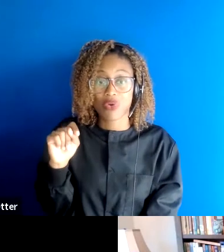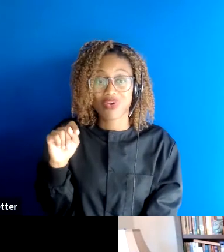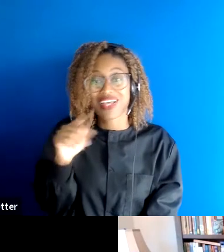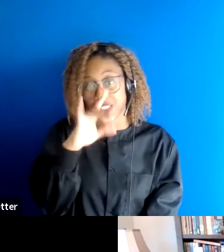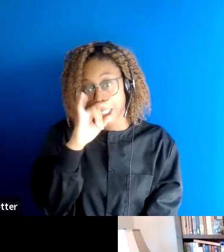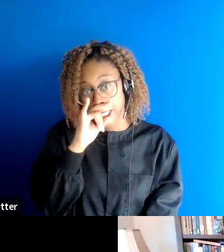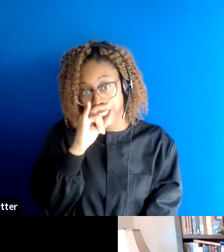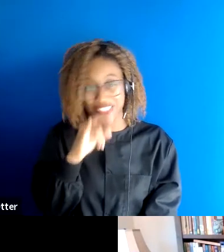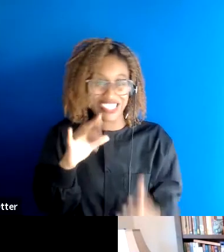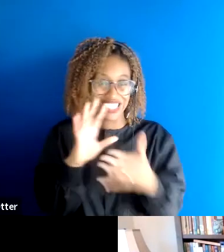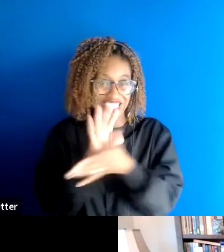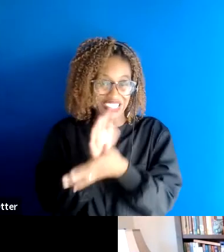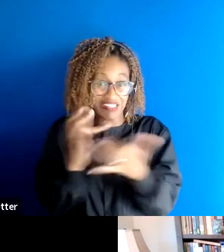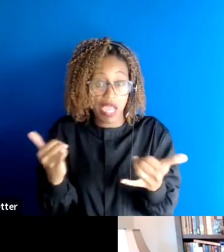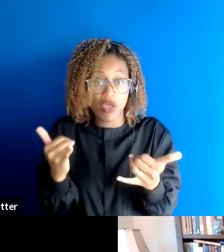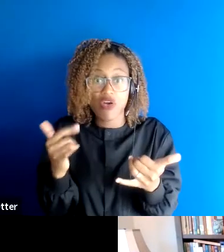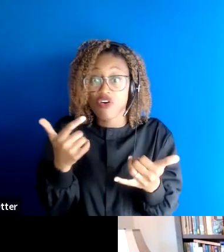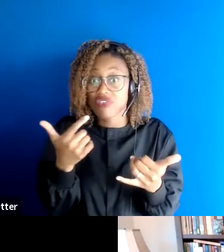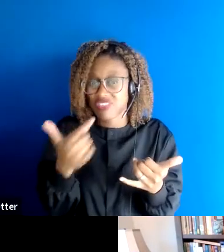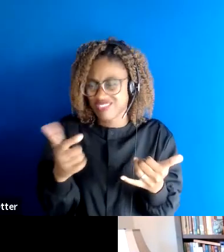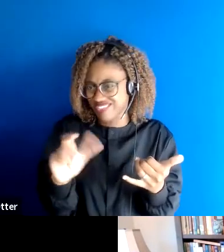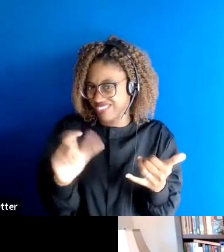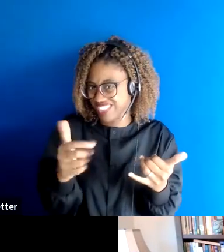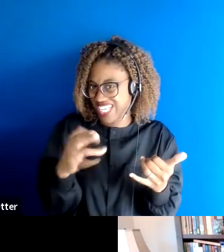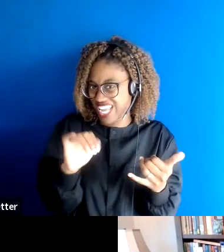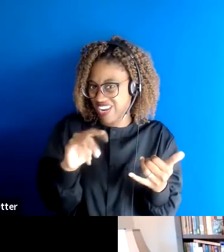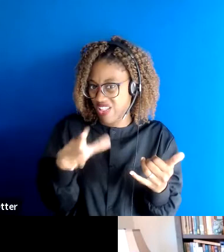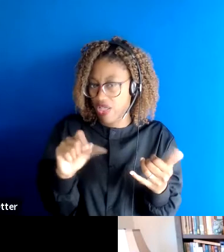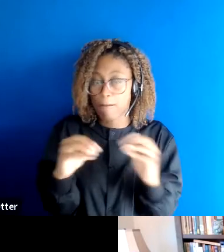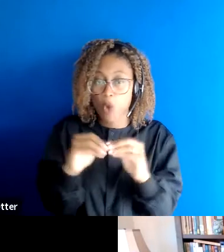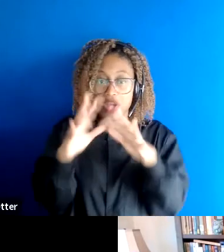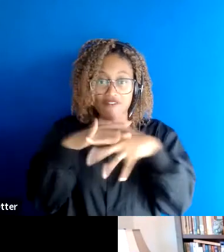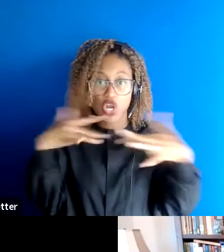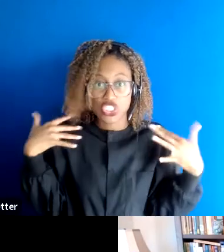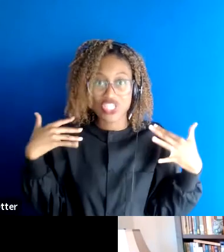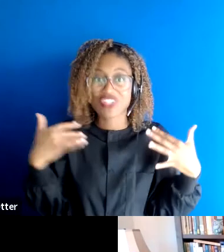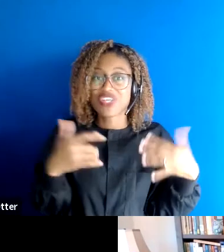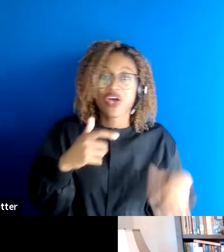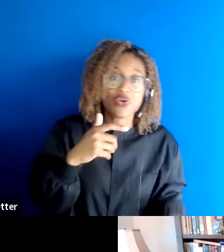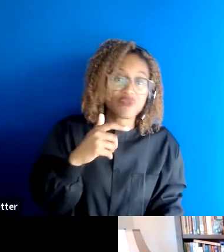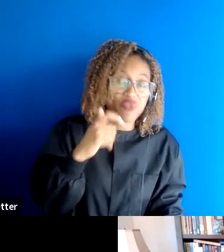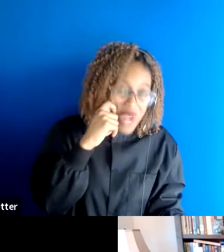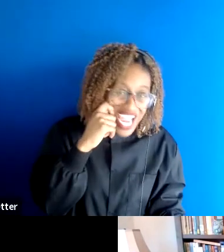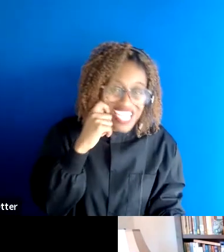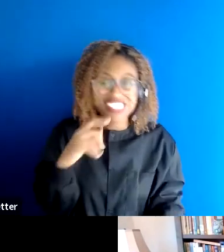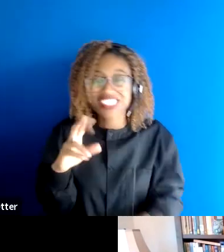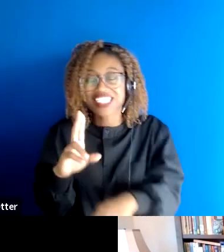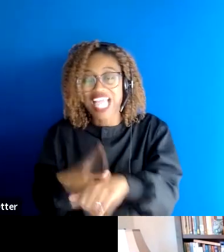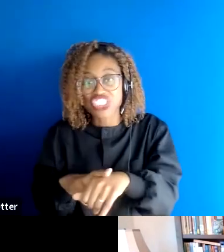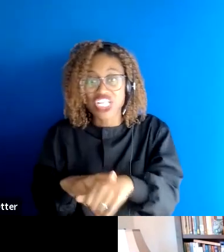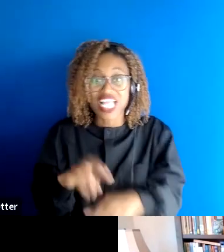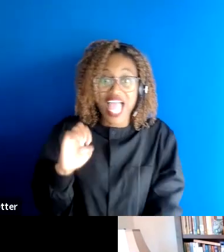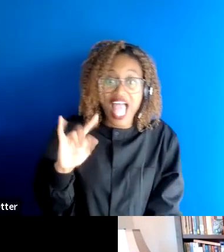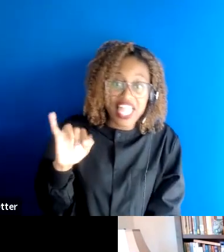now. The channels where it's having more diversity of race and nationality and ethnicity,